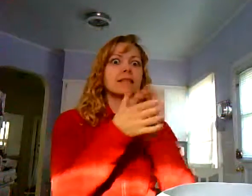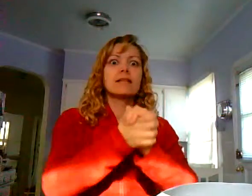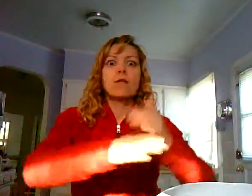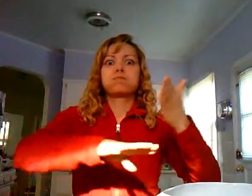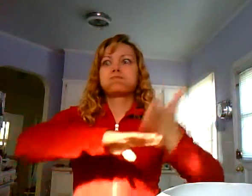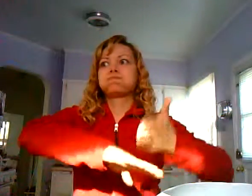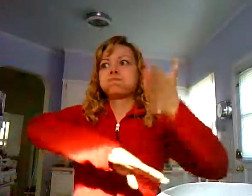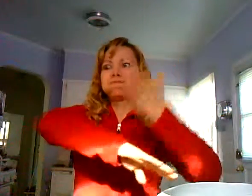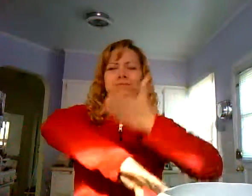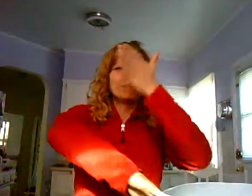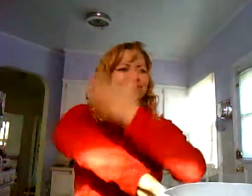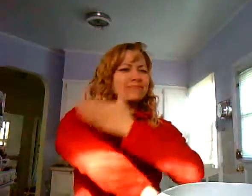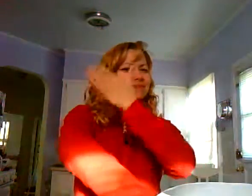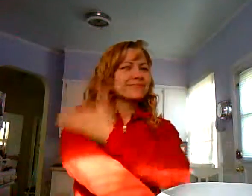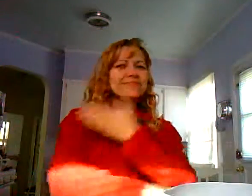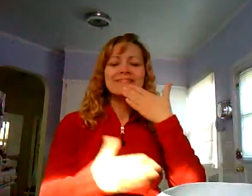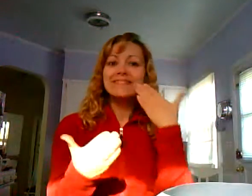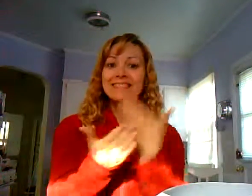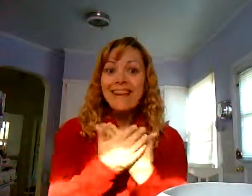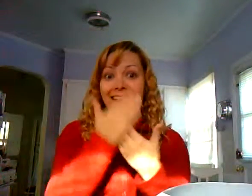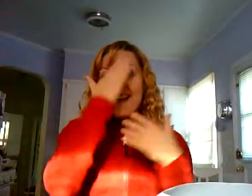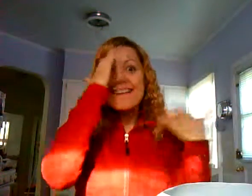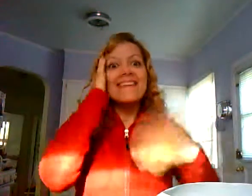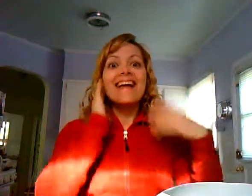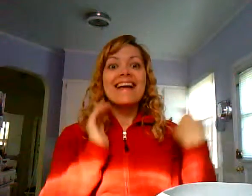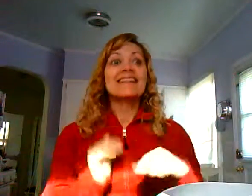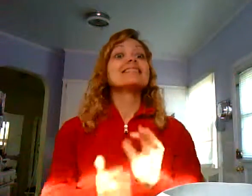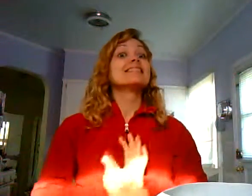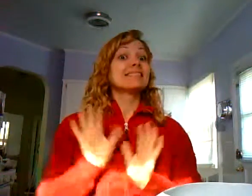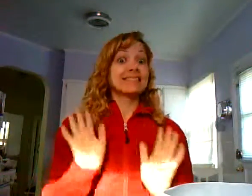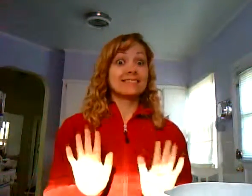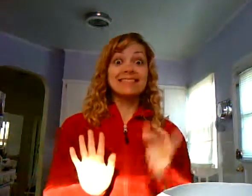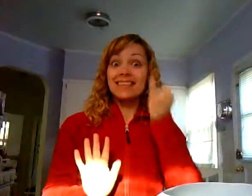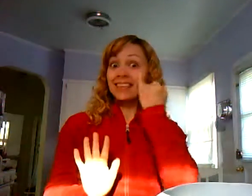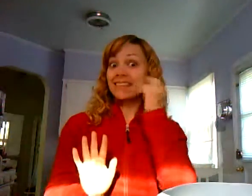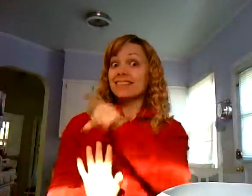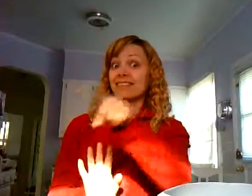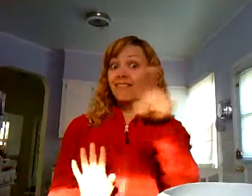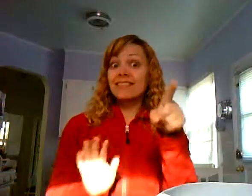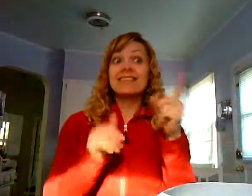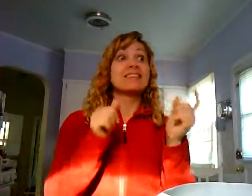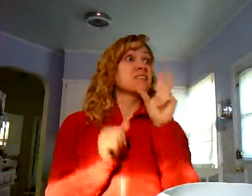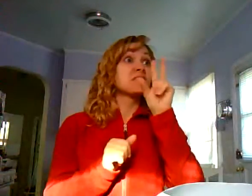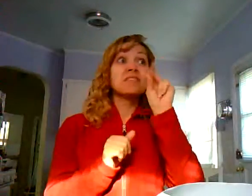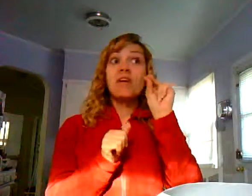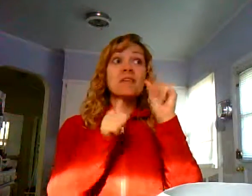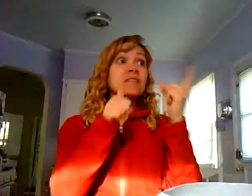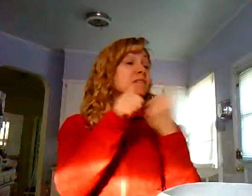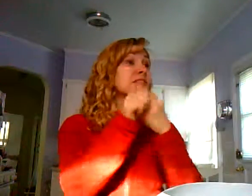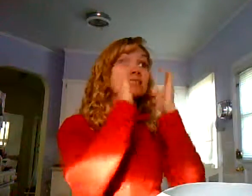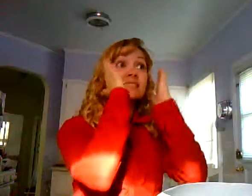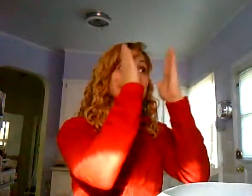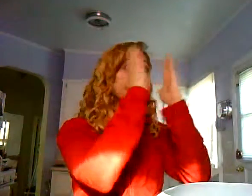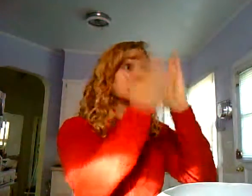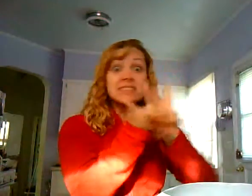also our marriage just improved and came to a point that I didn't know it could be. So if